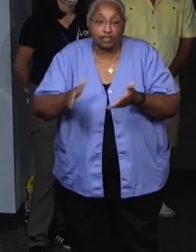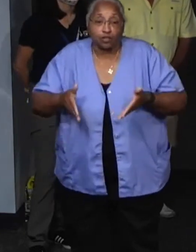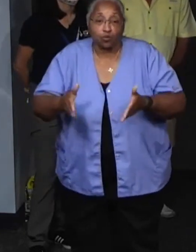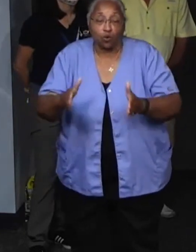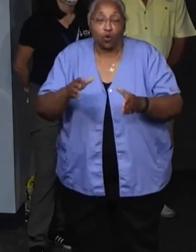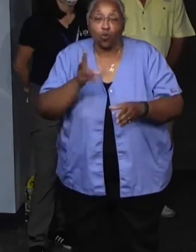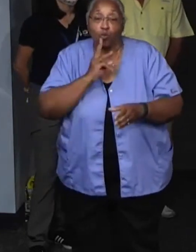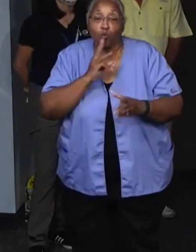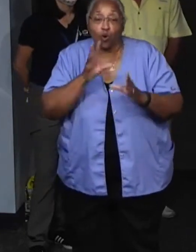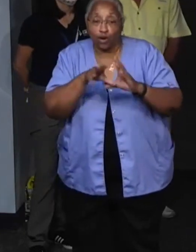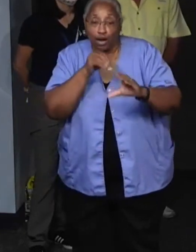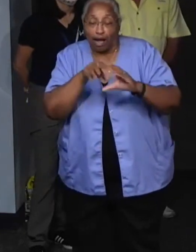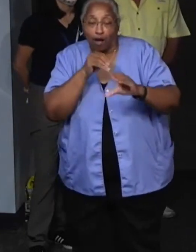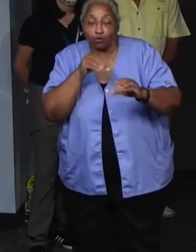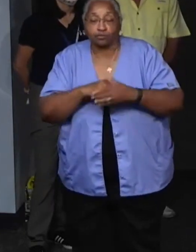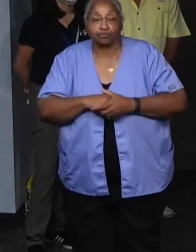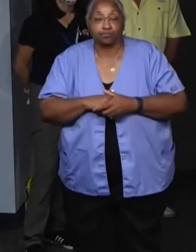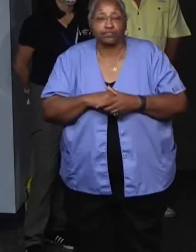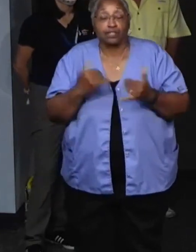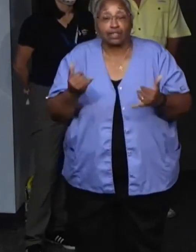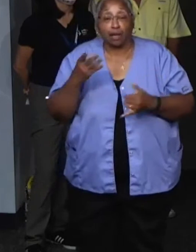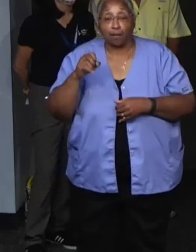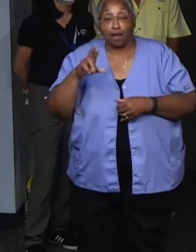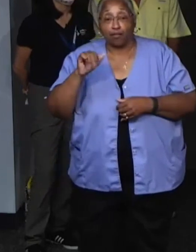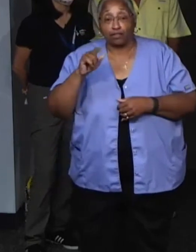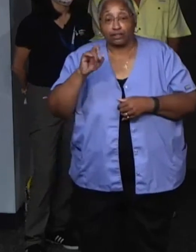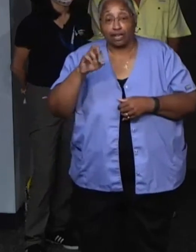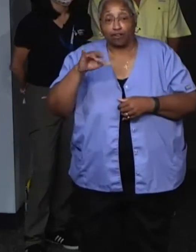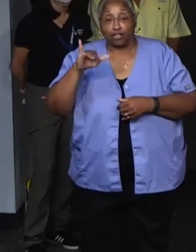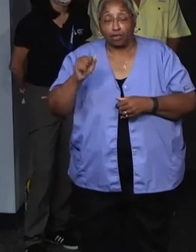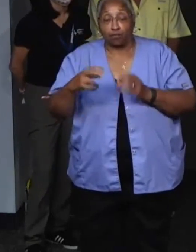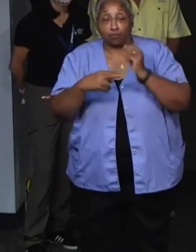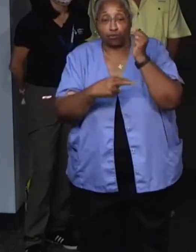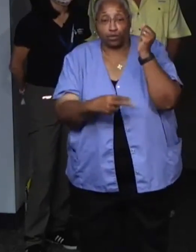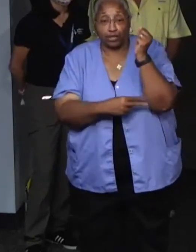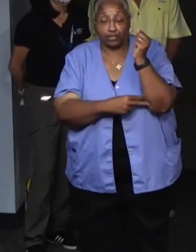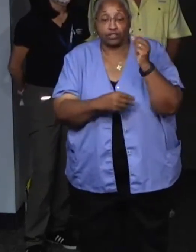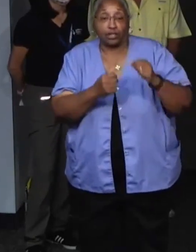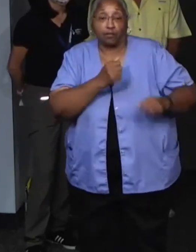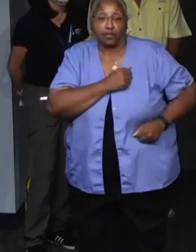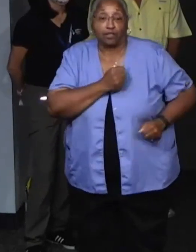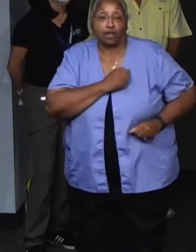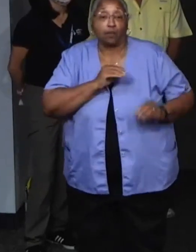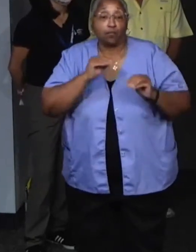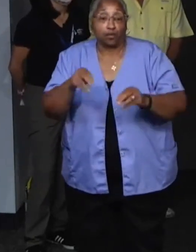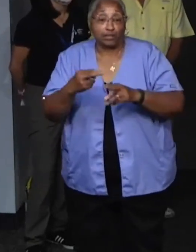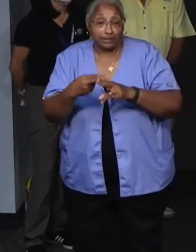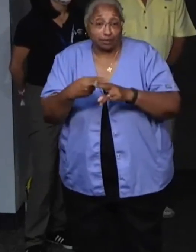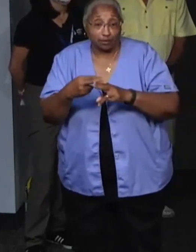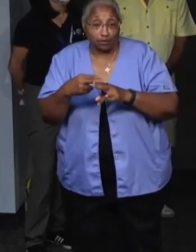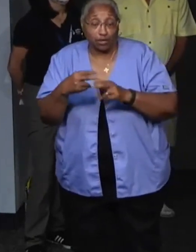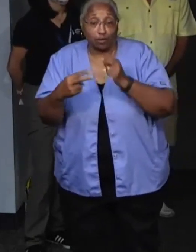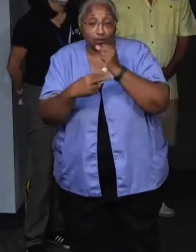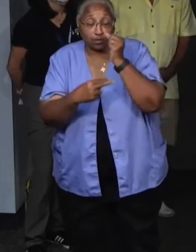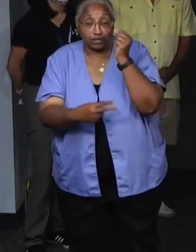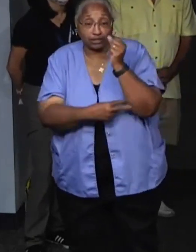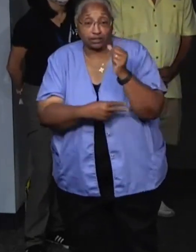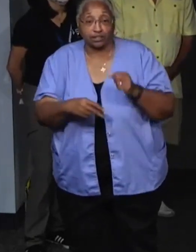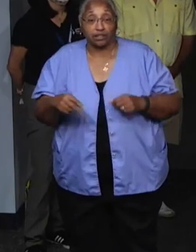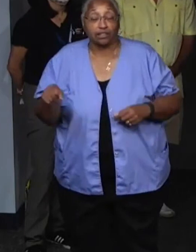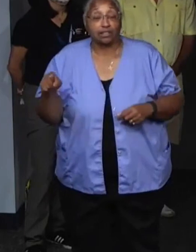out. Now the Barataria Bridge, the military is putting in a temporary bridge going into Barataria, and look, these